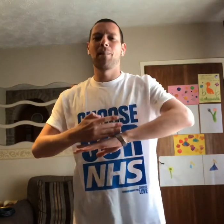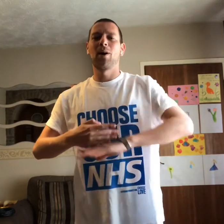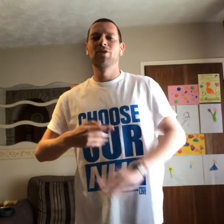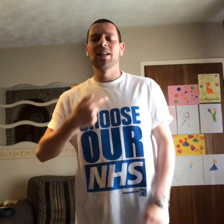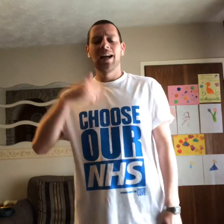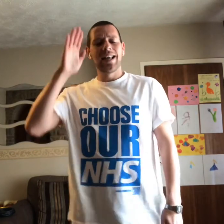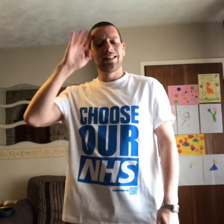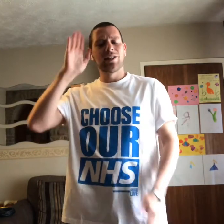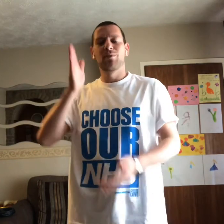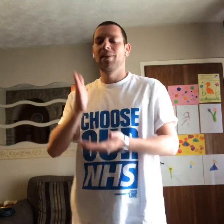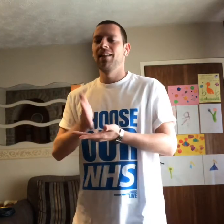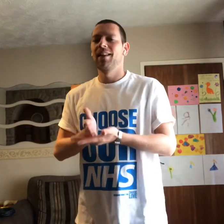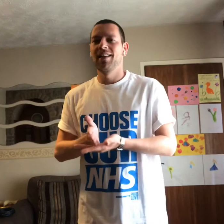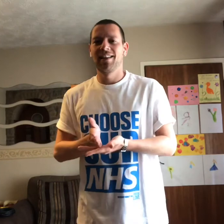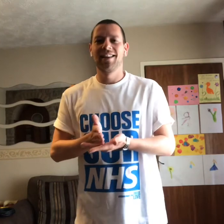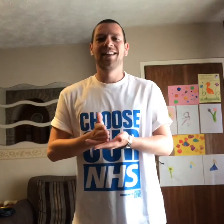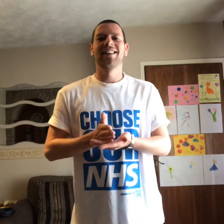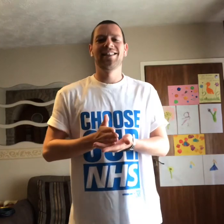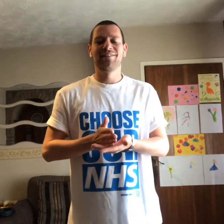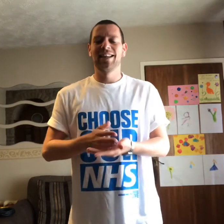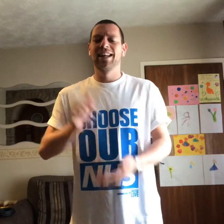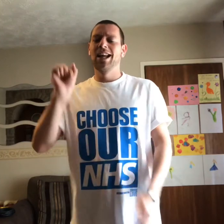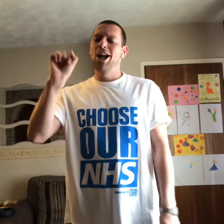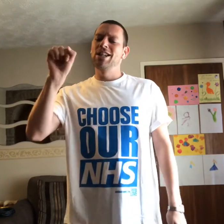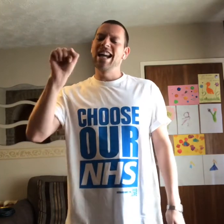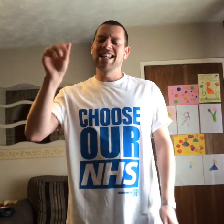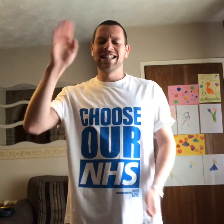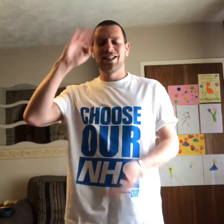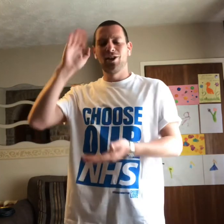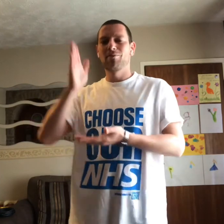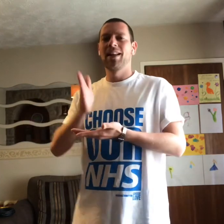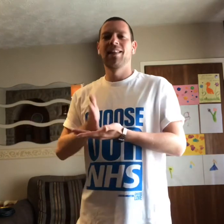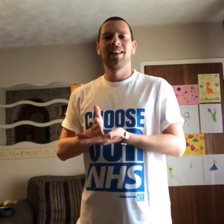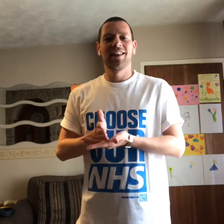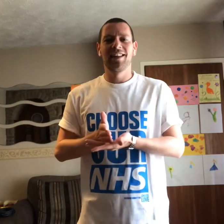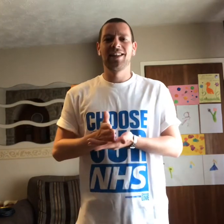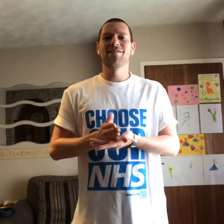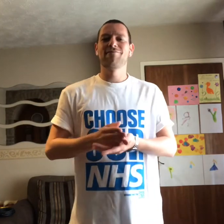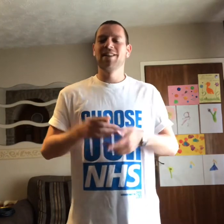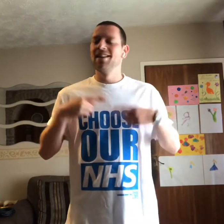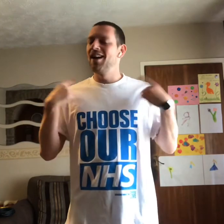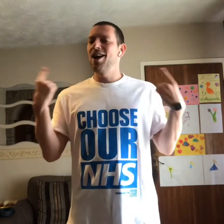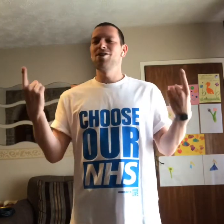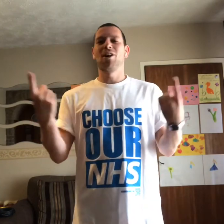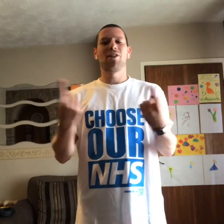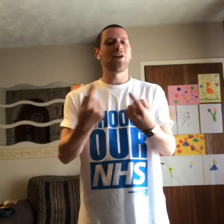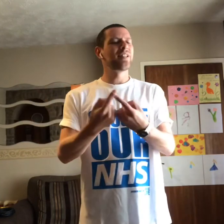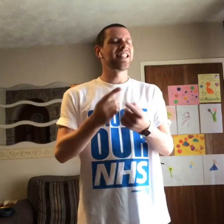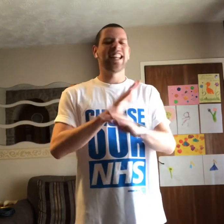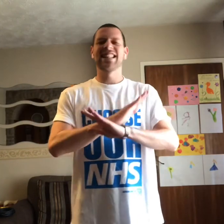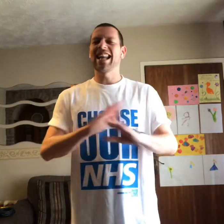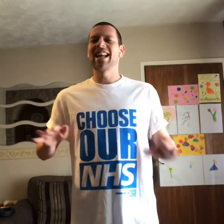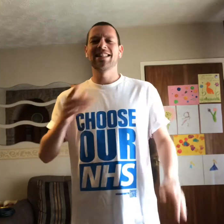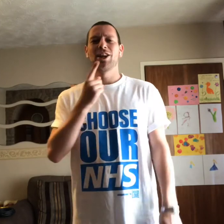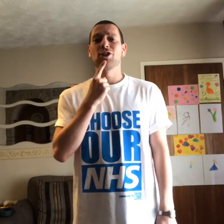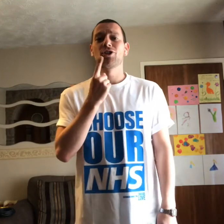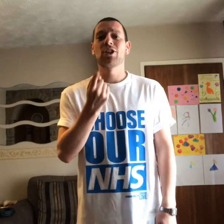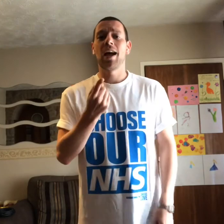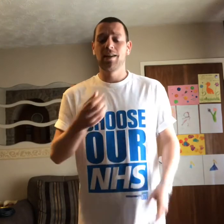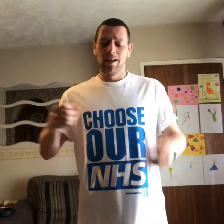bones I still believe, yeah I still believe And all those things I didn't say